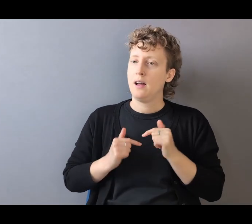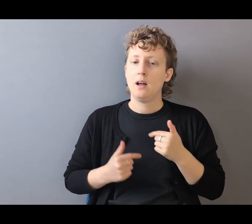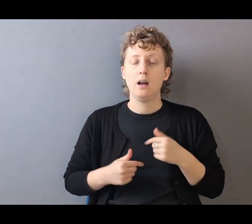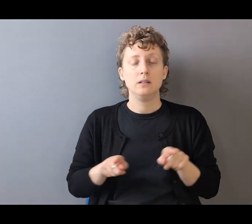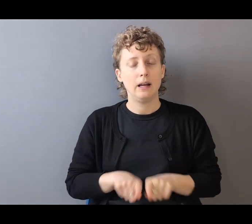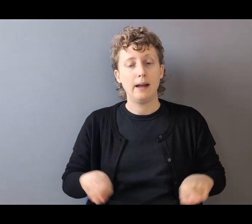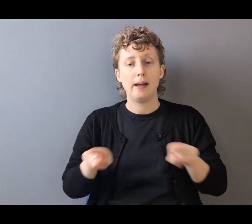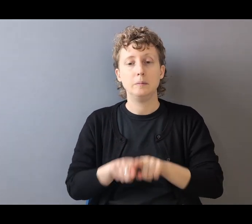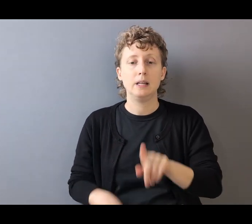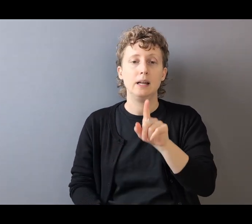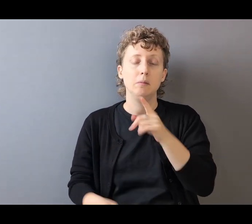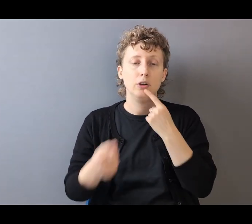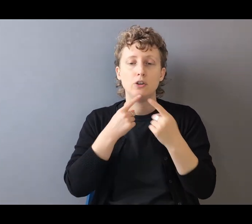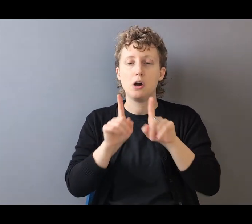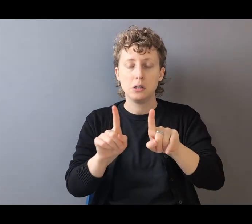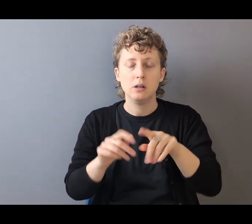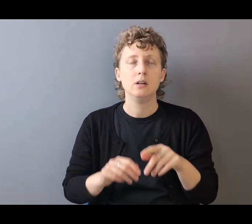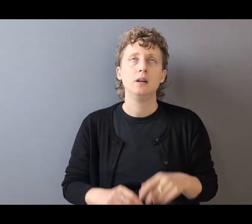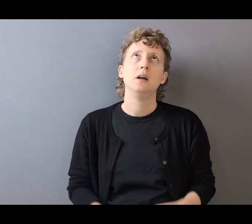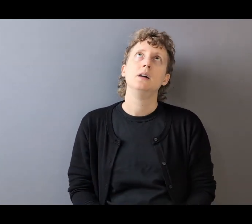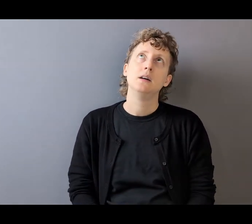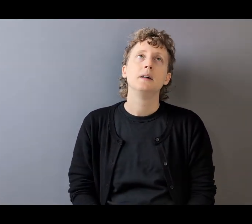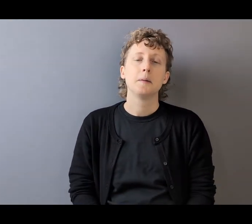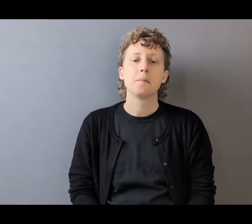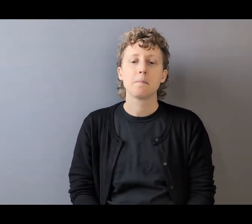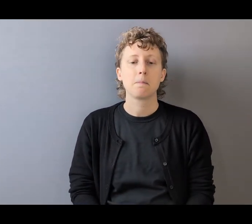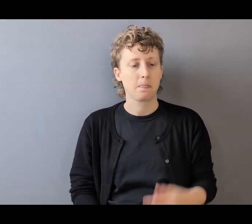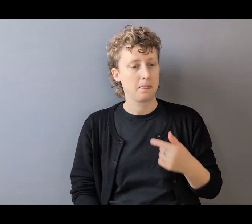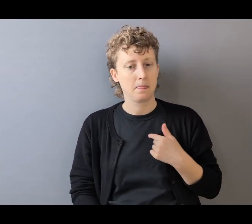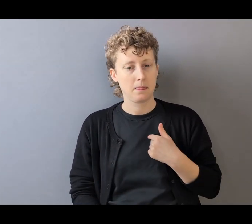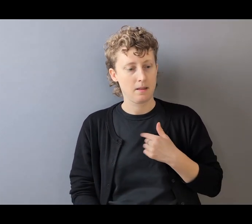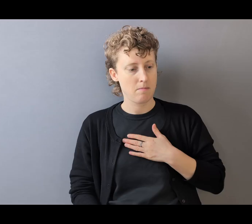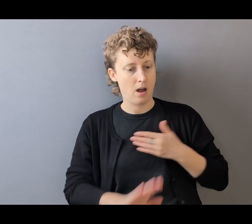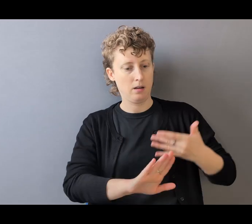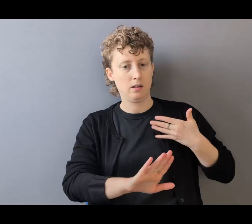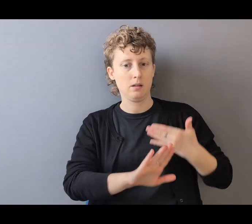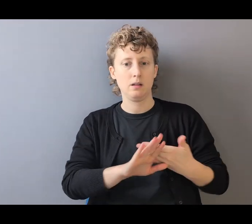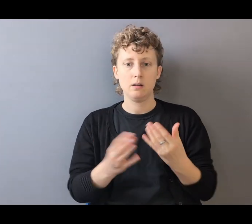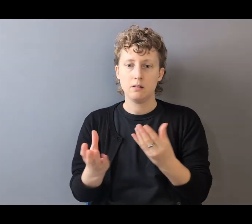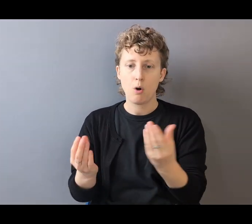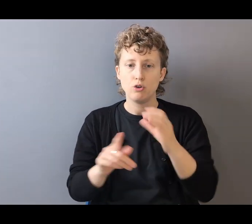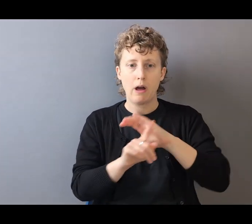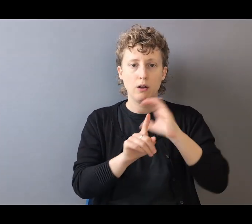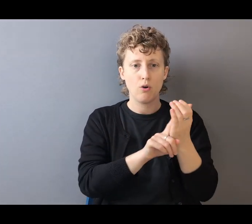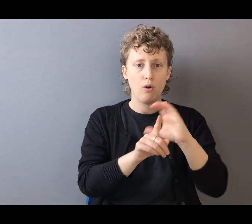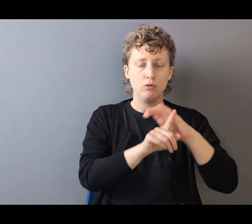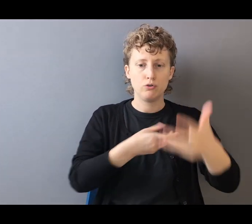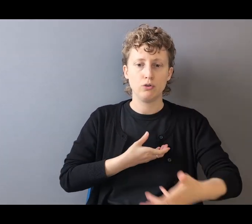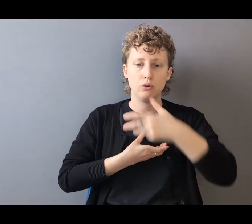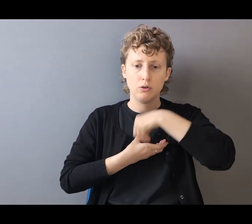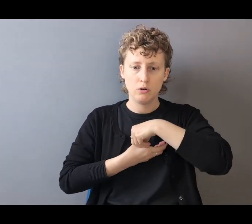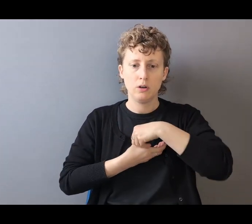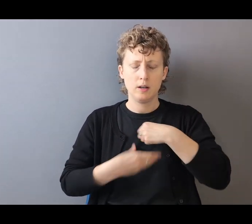said because it's very similar. But as I have a multicultural background, for me it was very important to